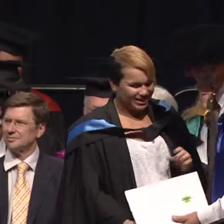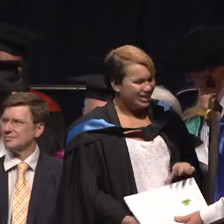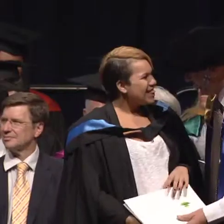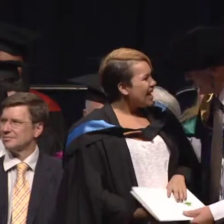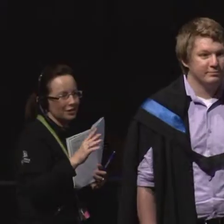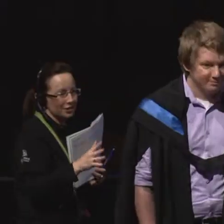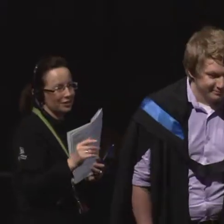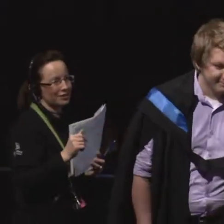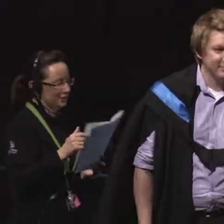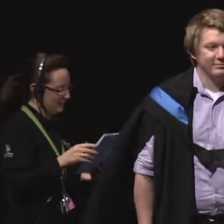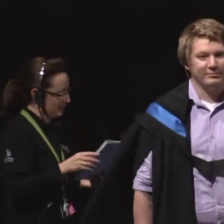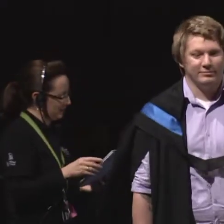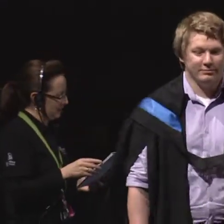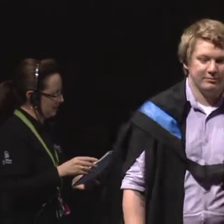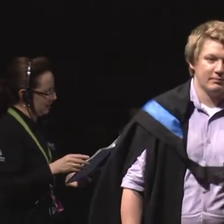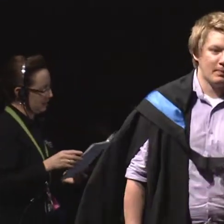Dwayne Hunter.